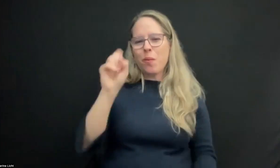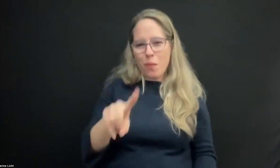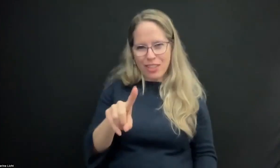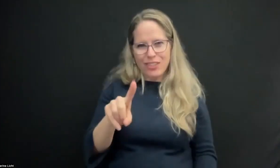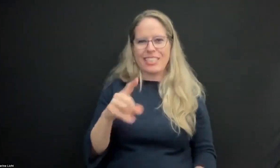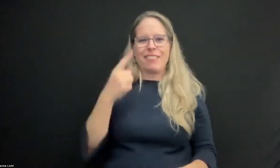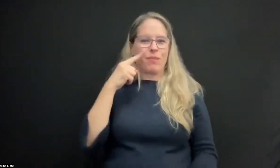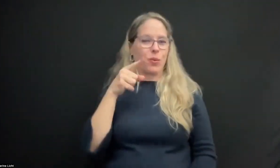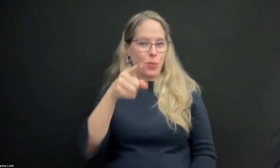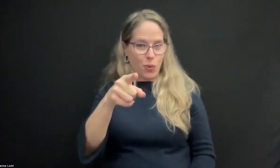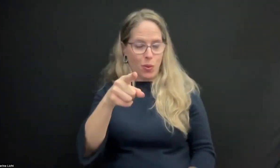My last question for you.